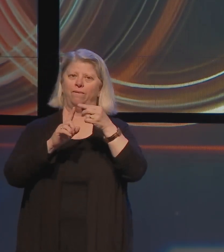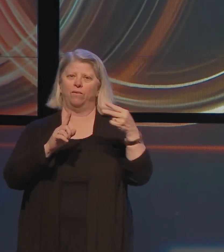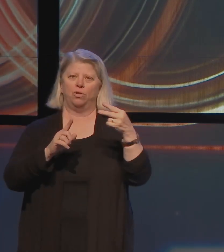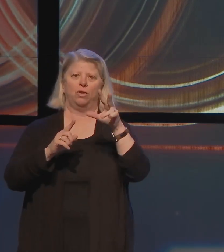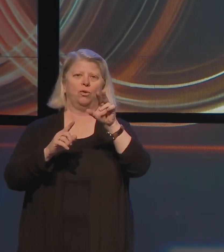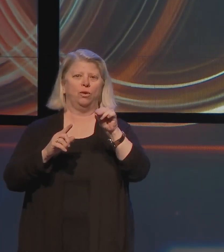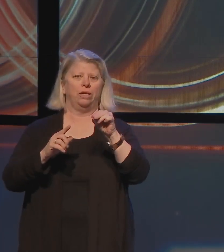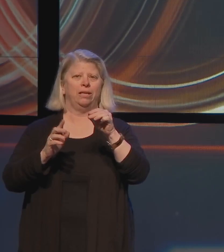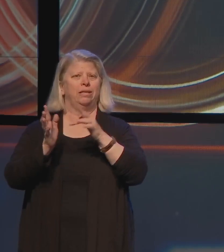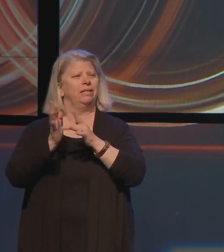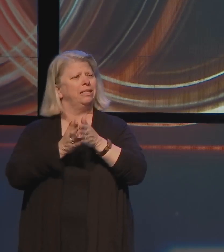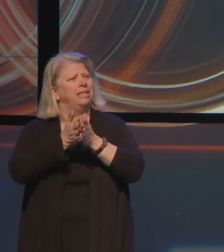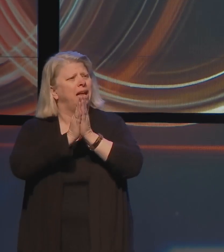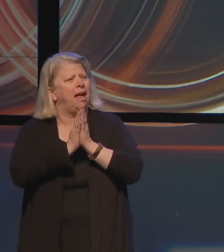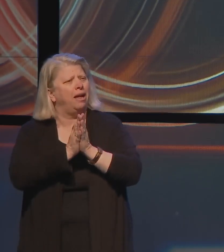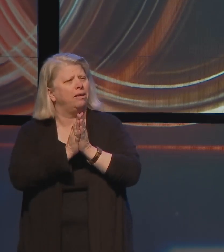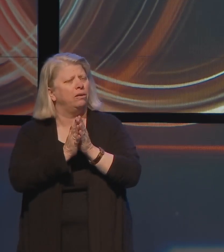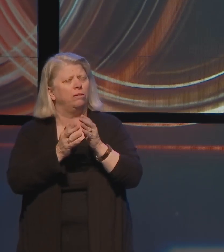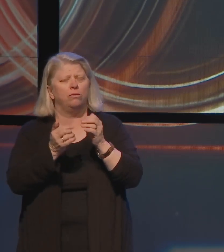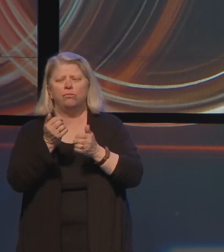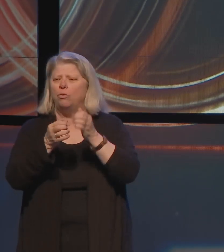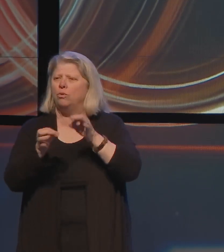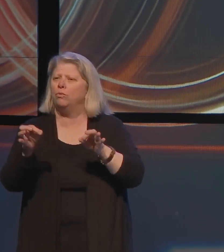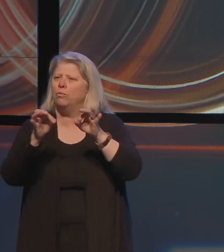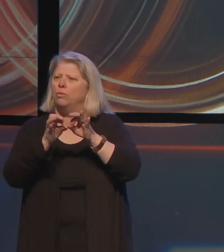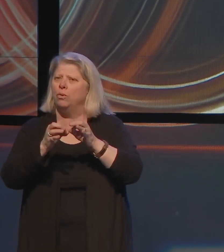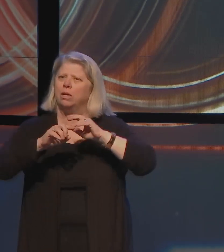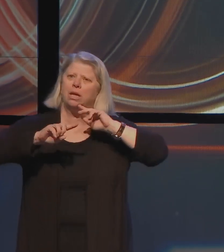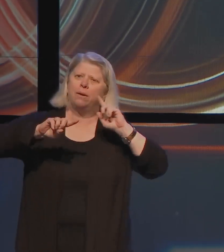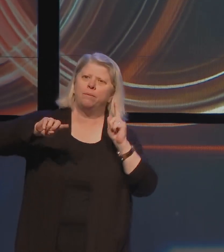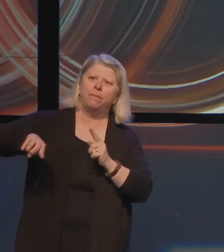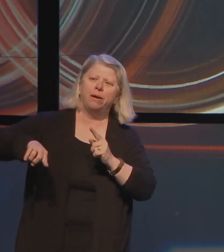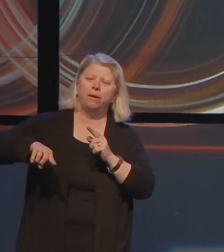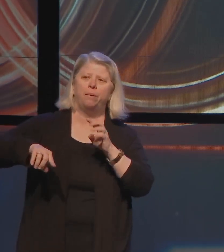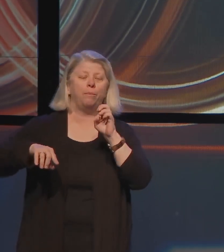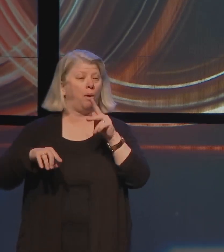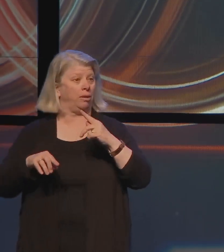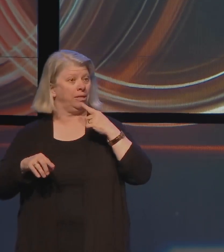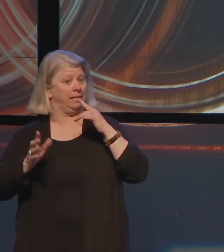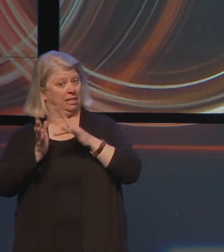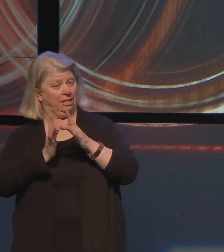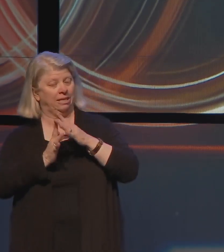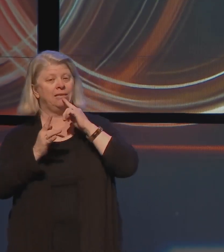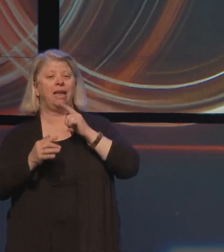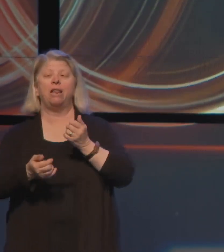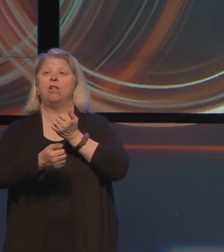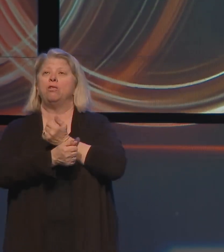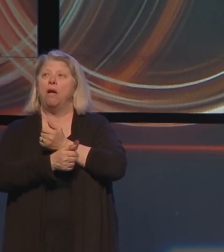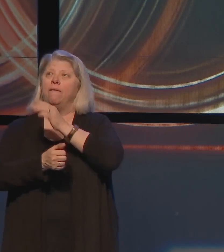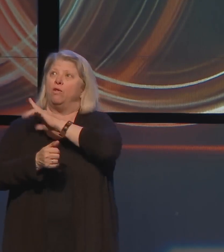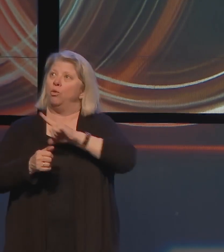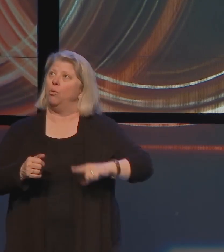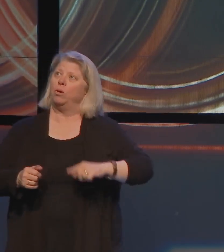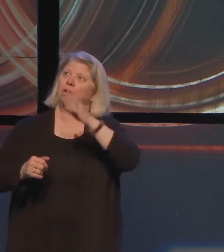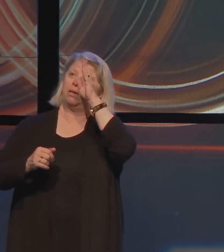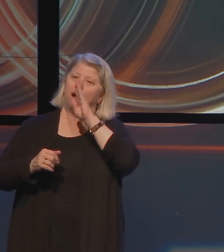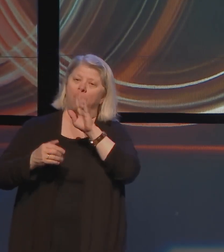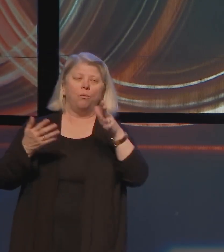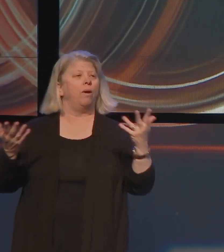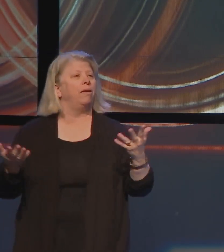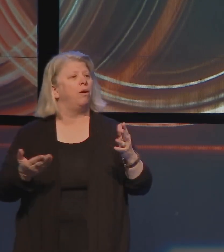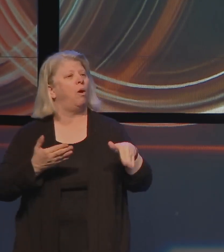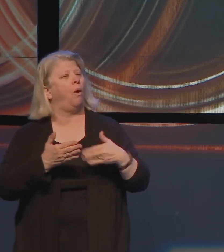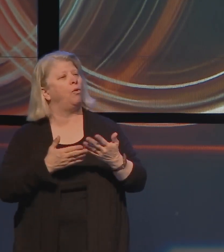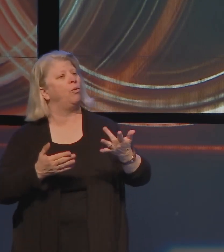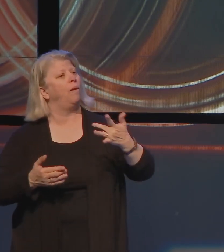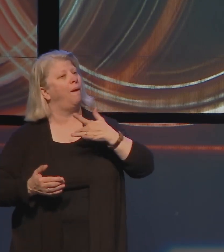Jesus is asked, what's the most important commandment? In Mark chapter 12, Jesus says you're to love the Lord your God with what? With all